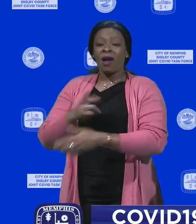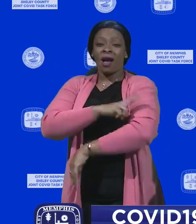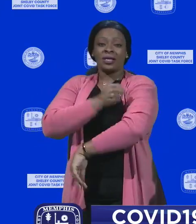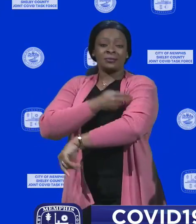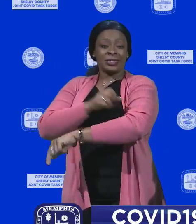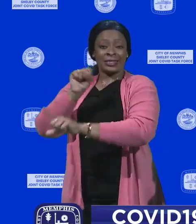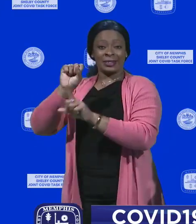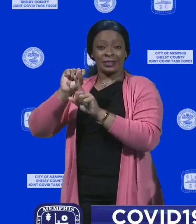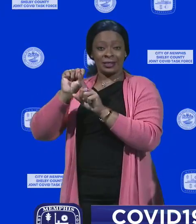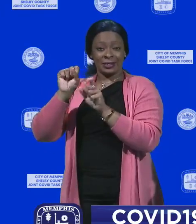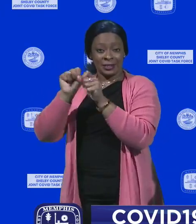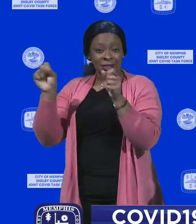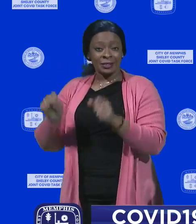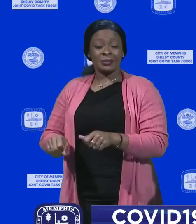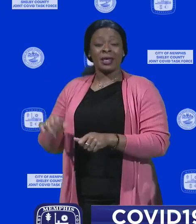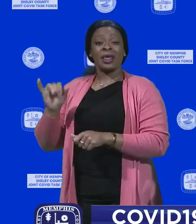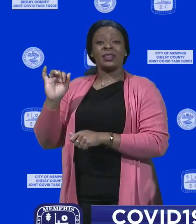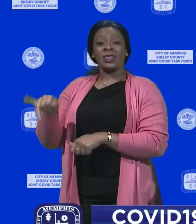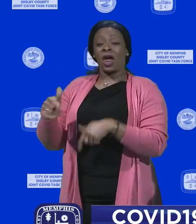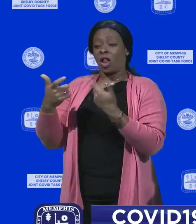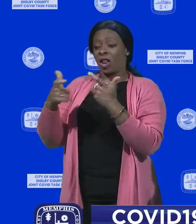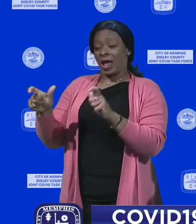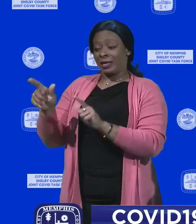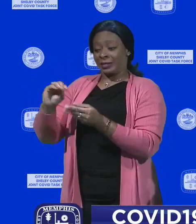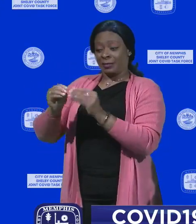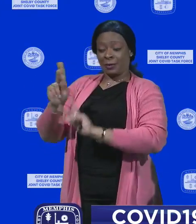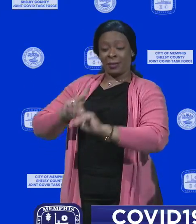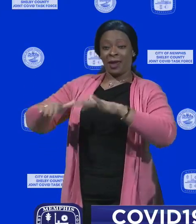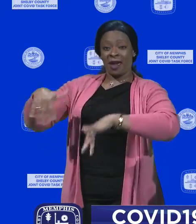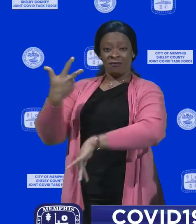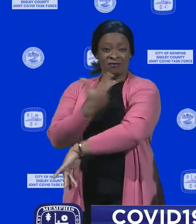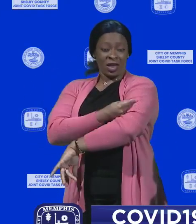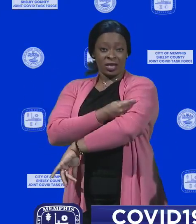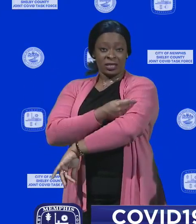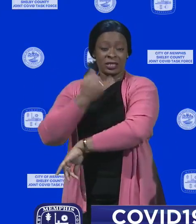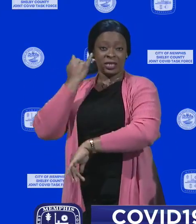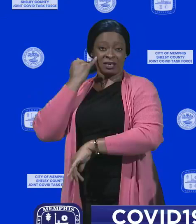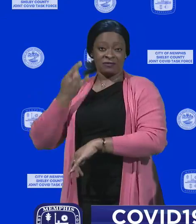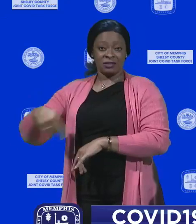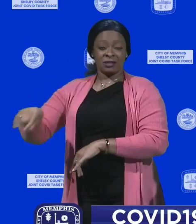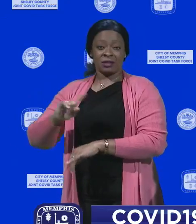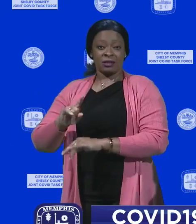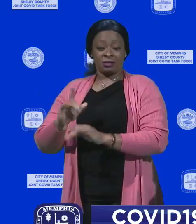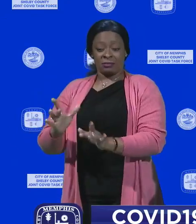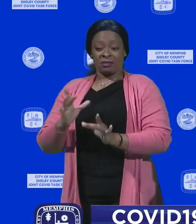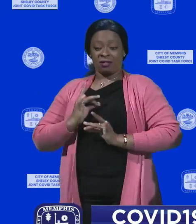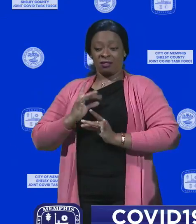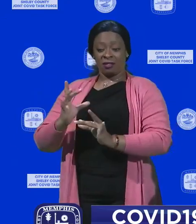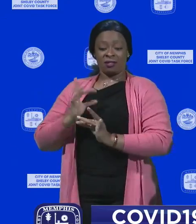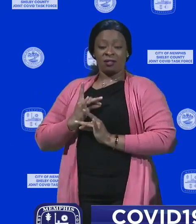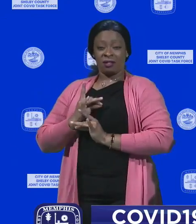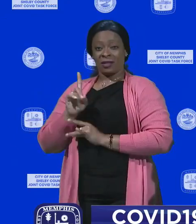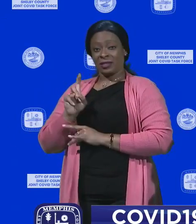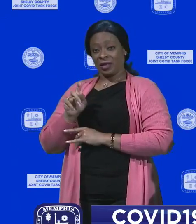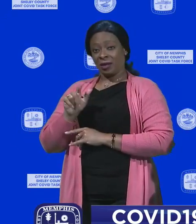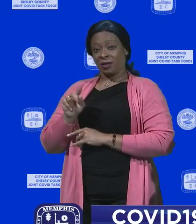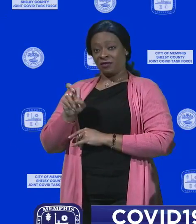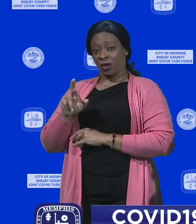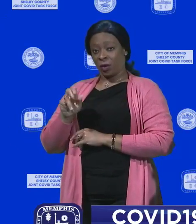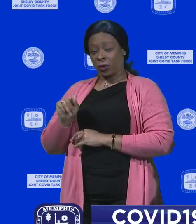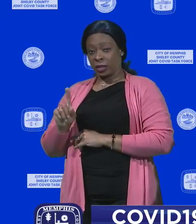system if that large unvaccinated population were to get a lot of this Delta variant that's going